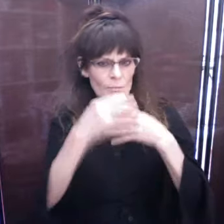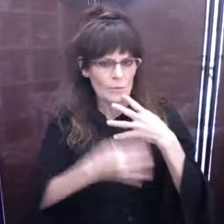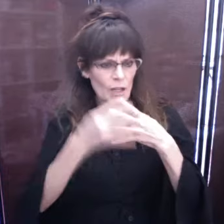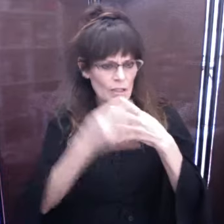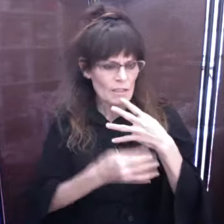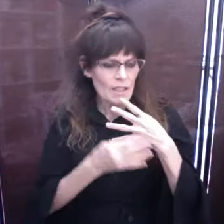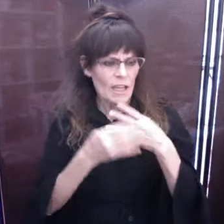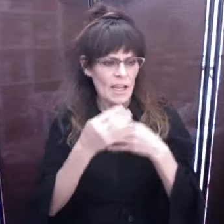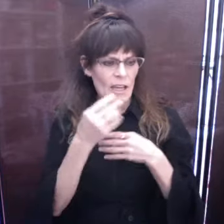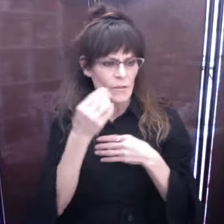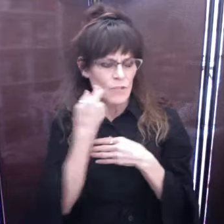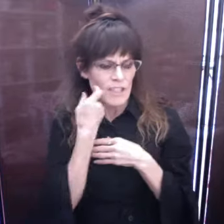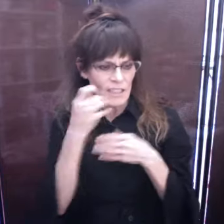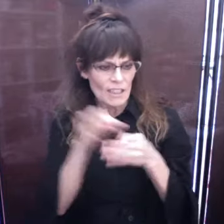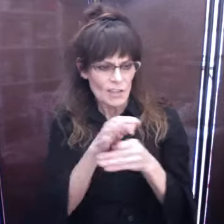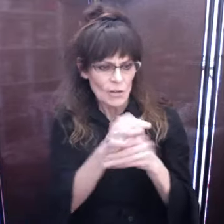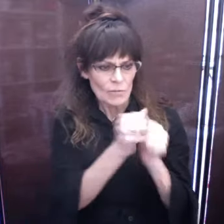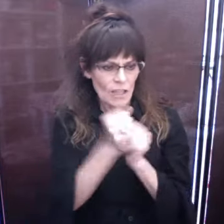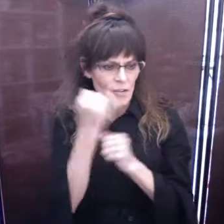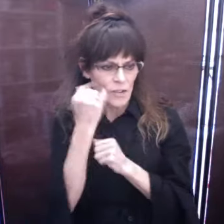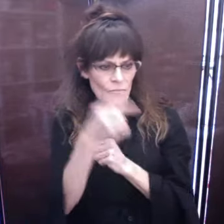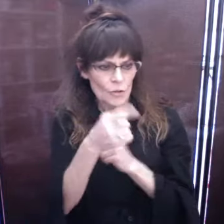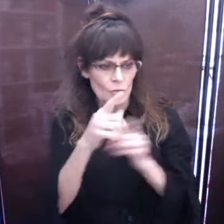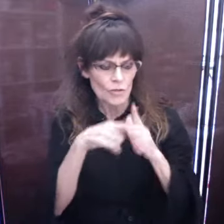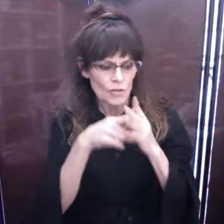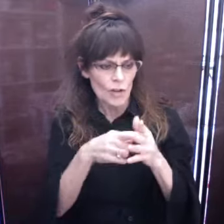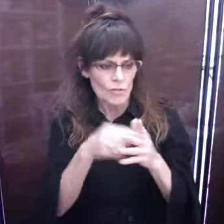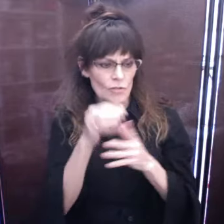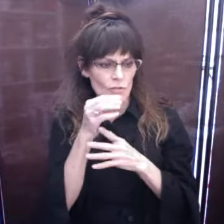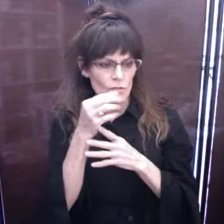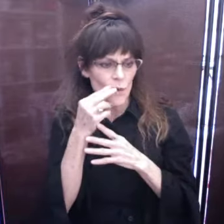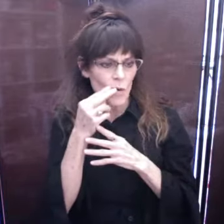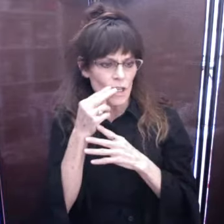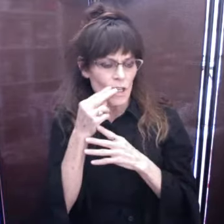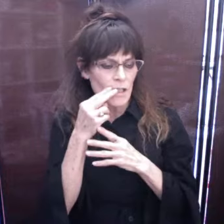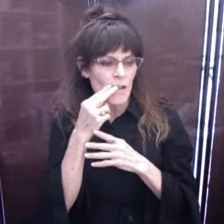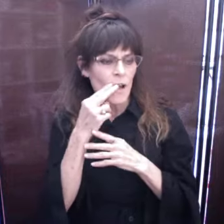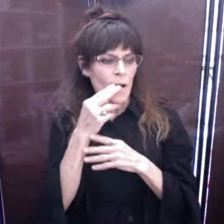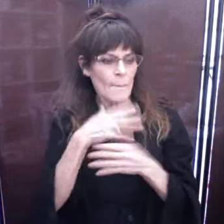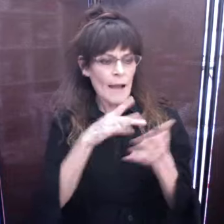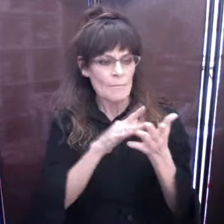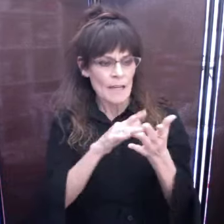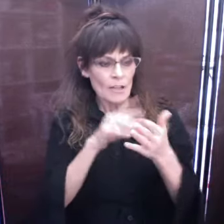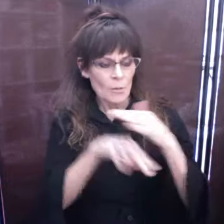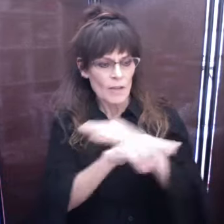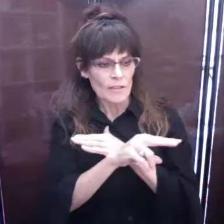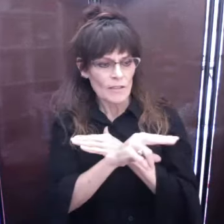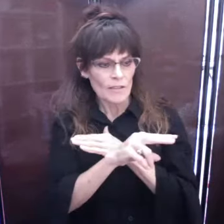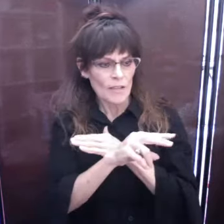together. And he says, so if you start smoking again, my medical prognosis is I'm going to cut your fingers off next